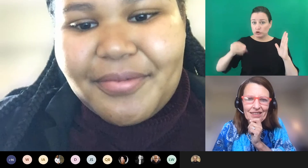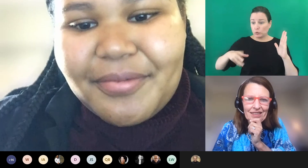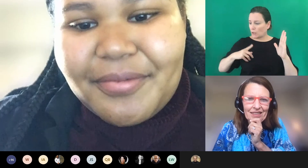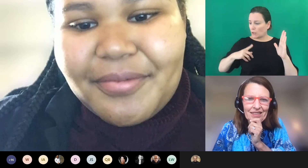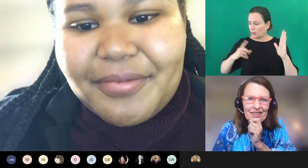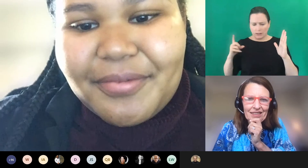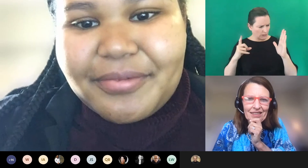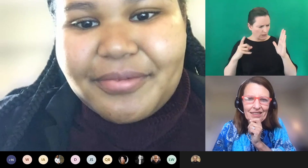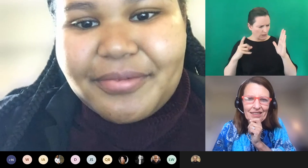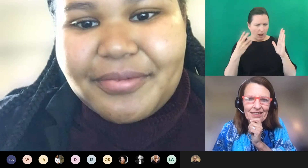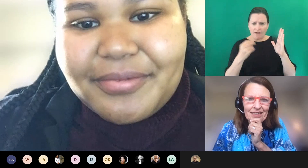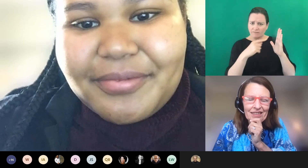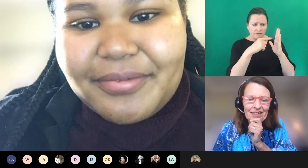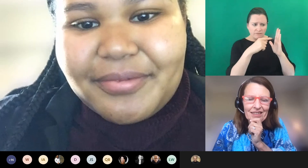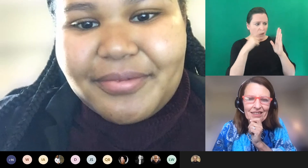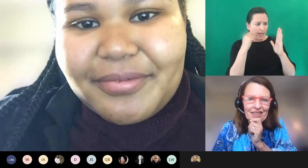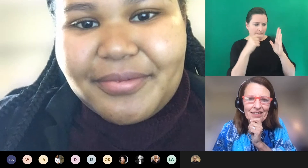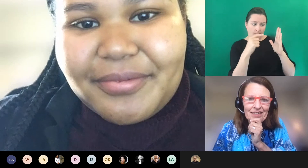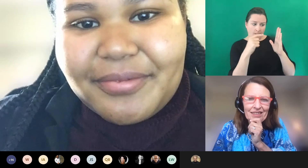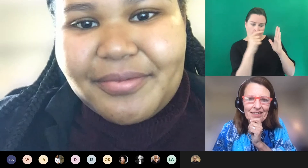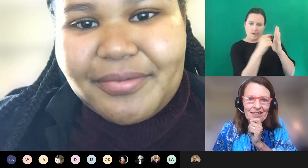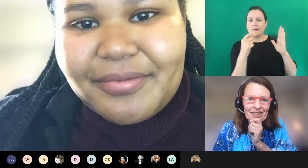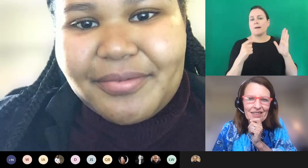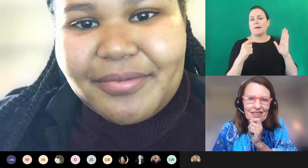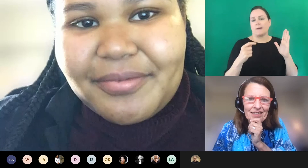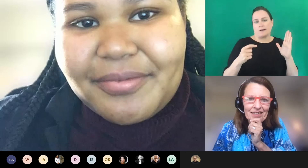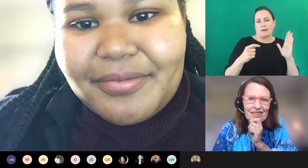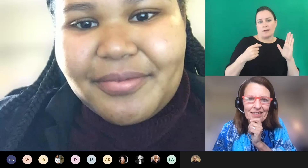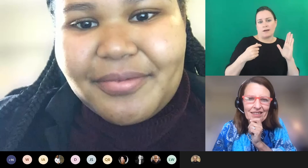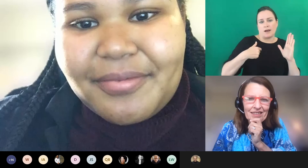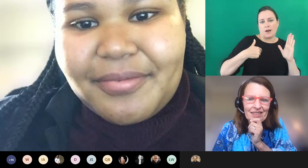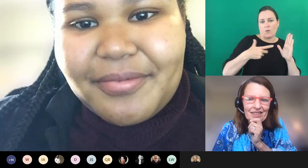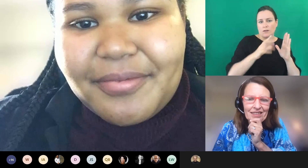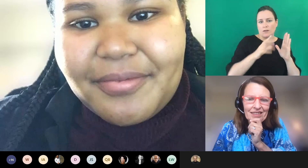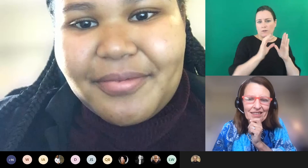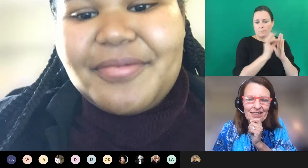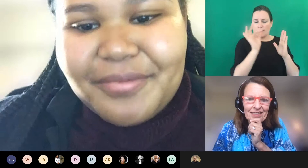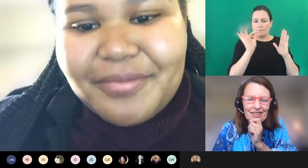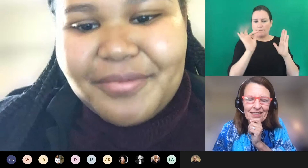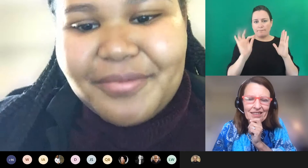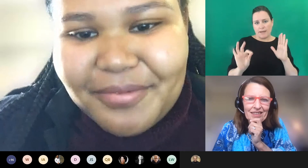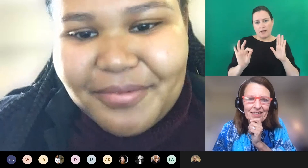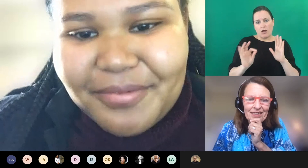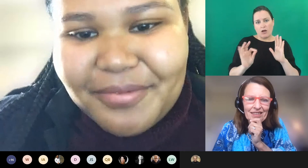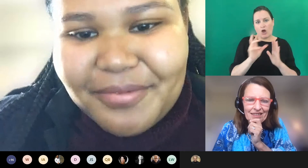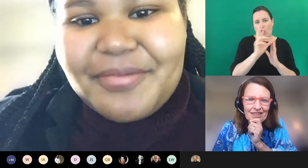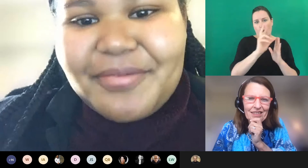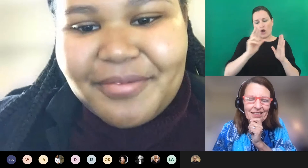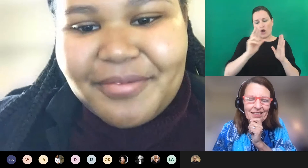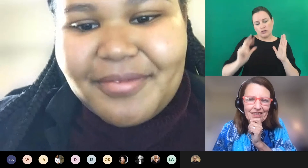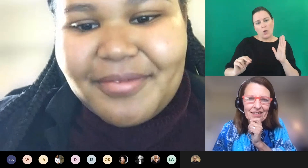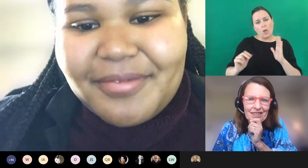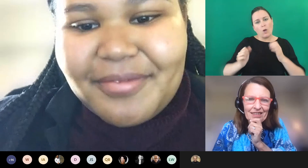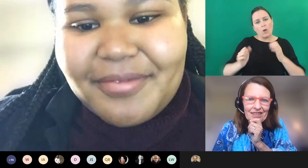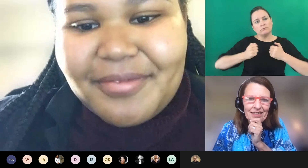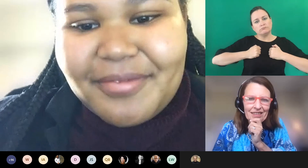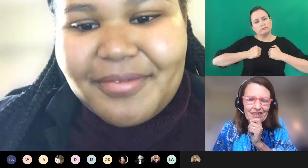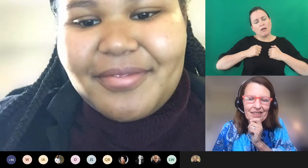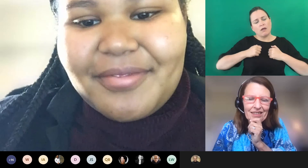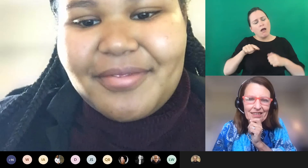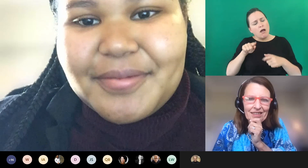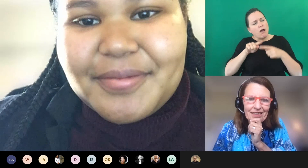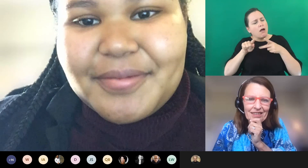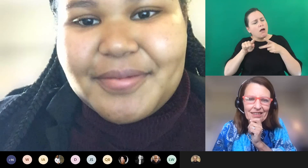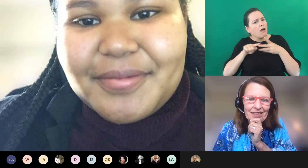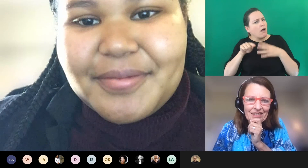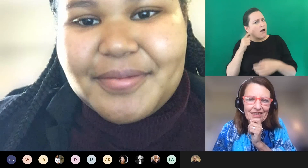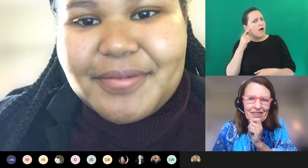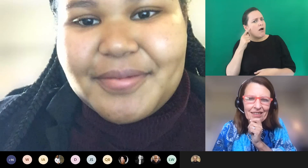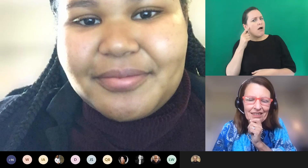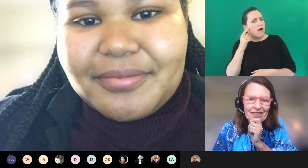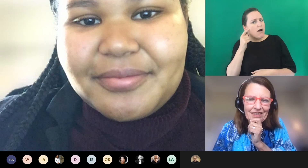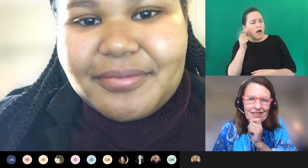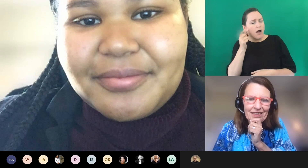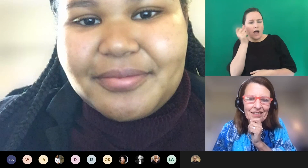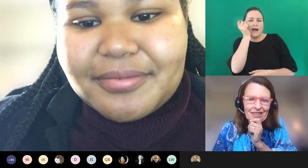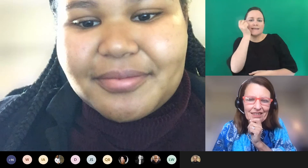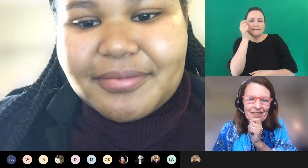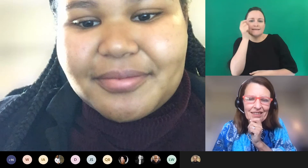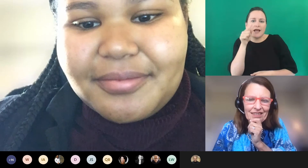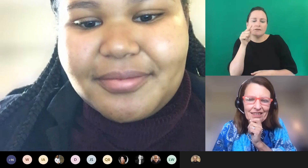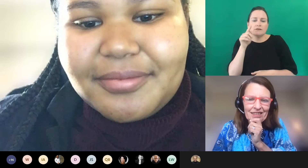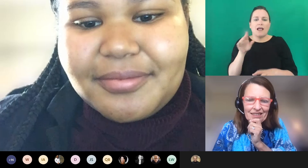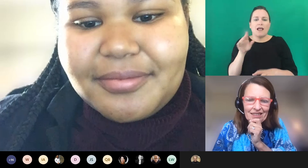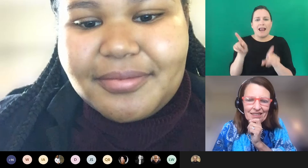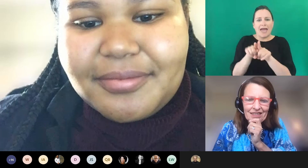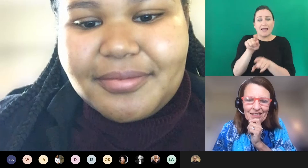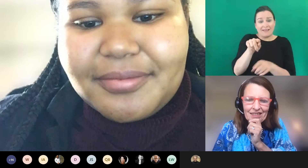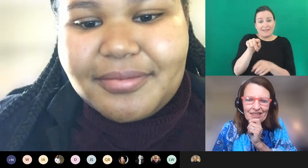e-tutors, so that they must really download concepts in their own linguistic. So like you've seen, these students downloading economic discourse in